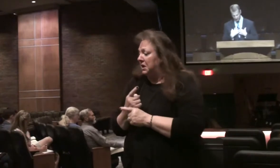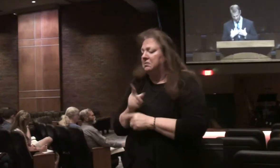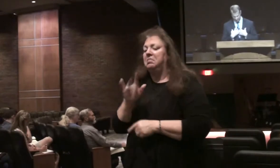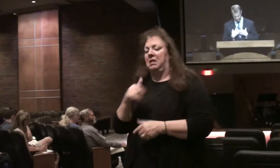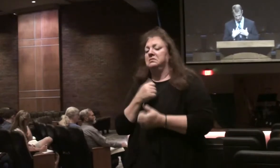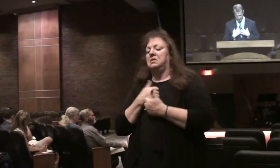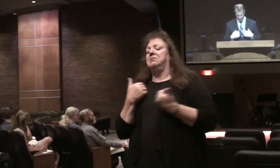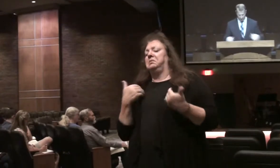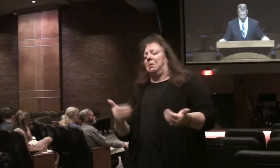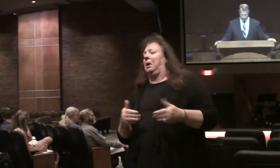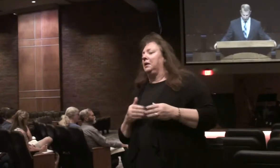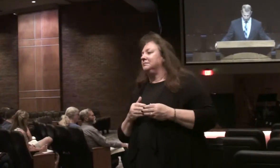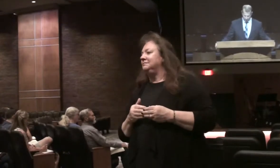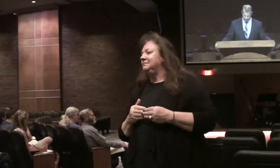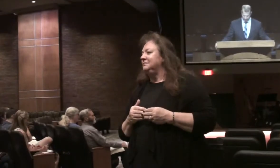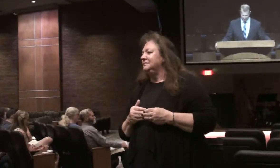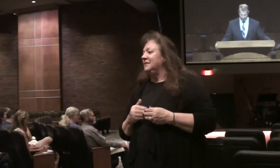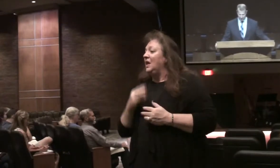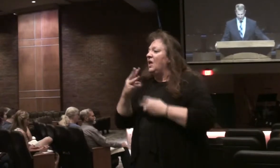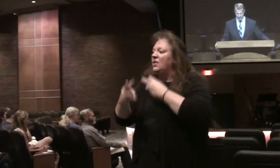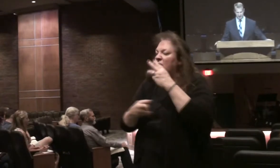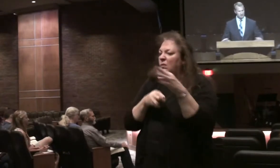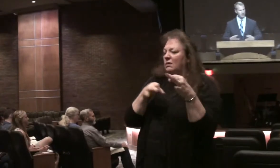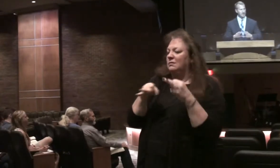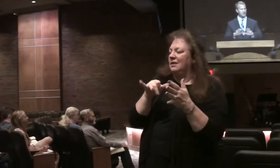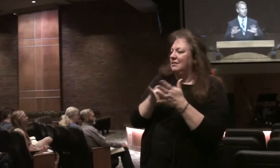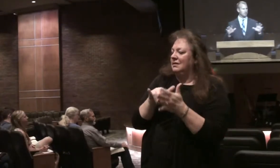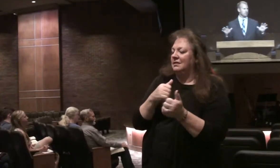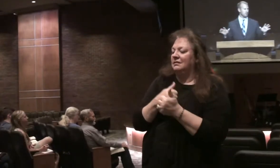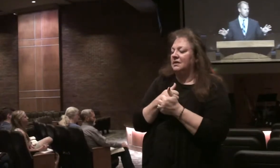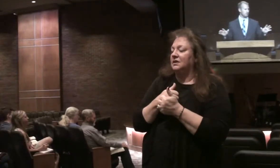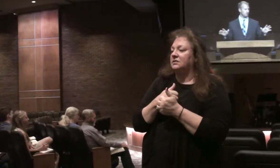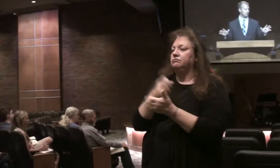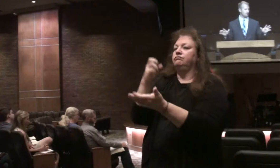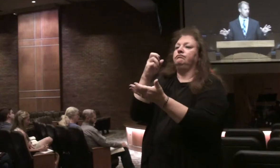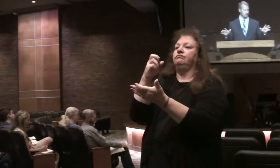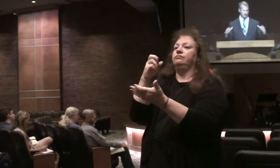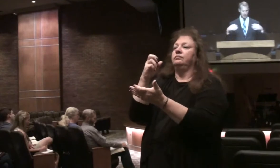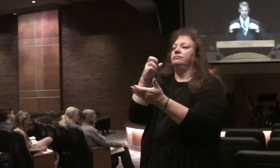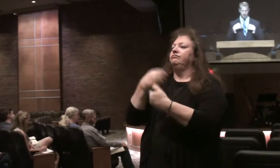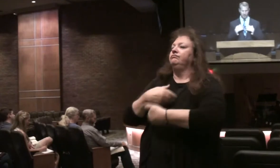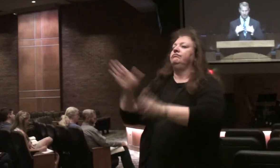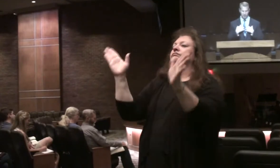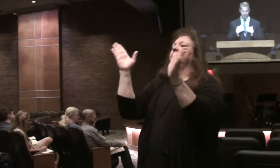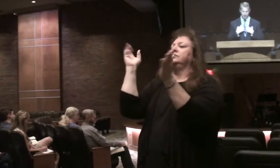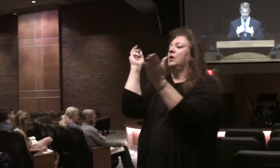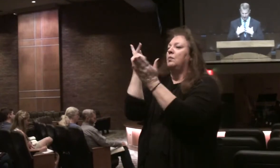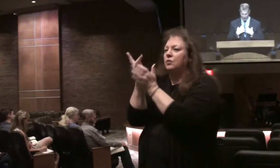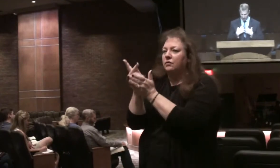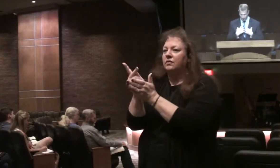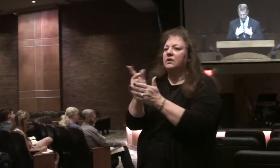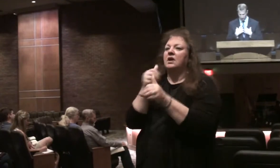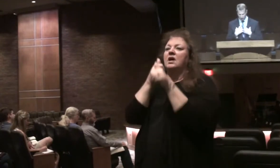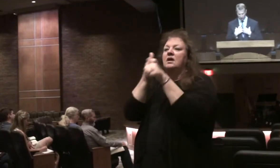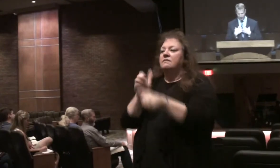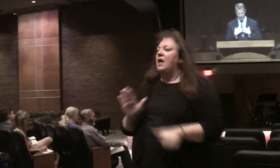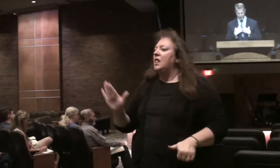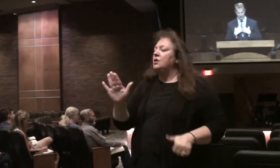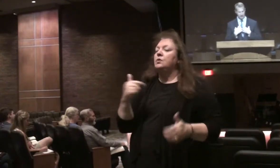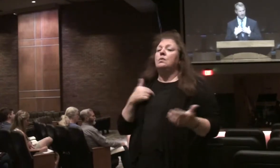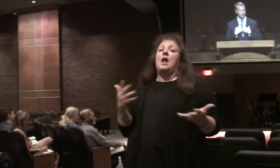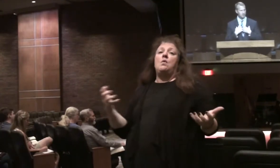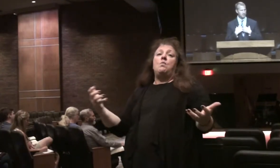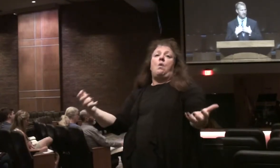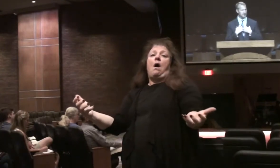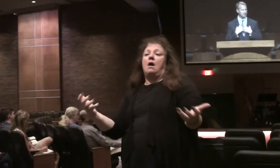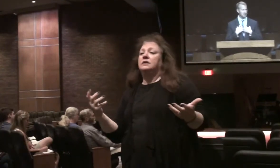be love. Also, the world defines love as just blanket approval. Not only do you follow your own desire, the most important thing